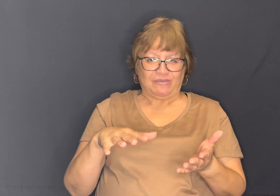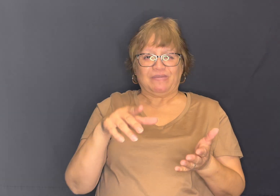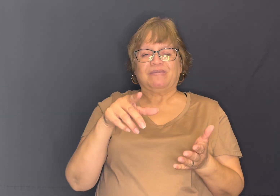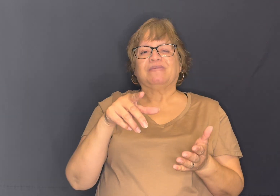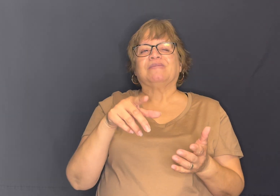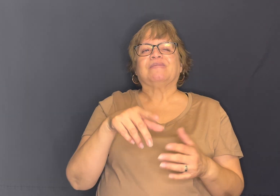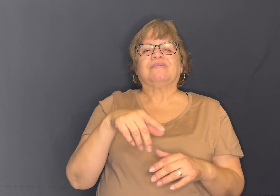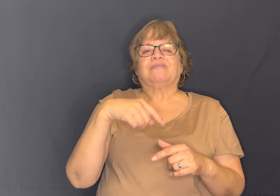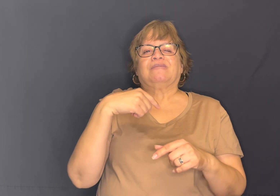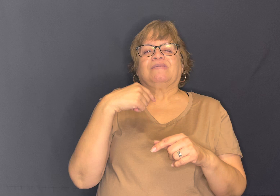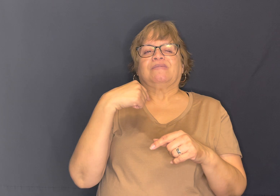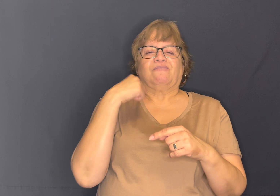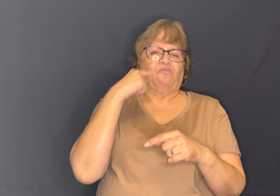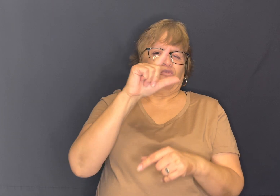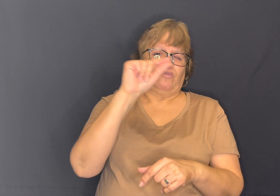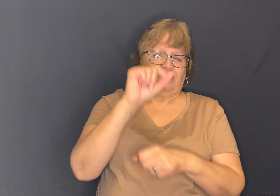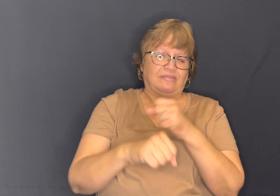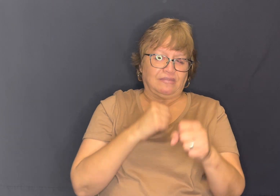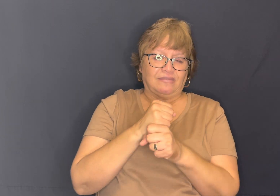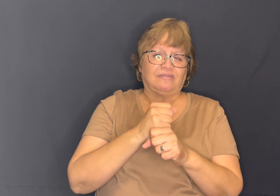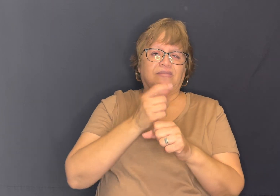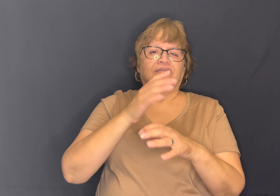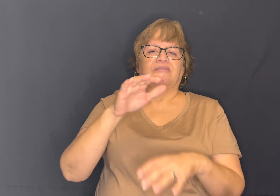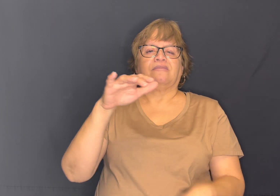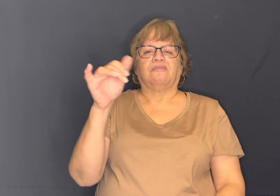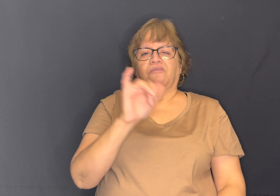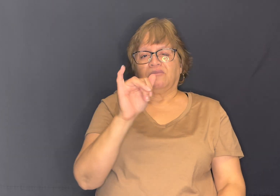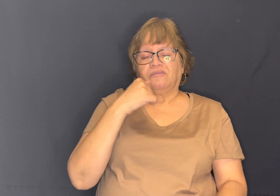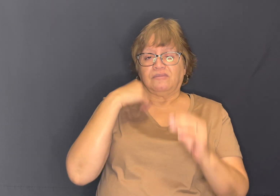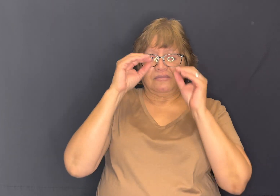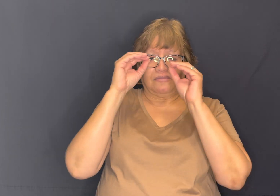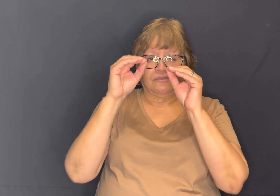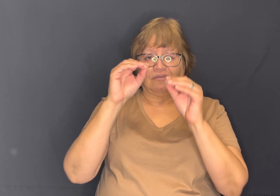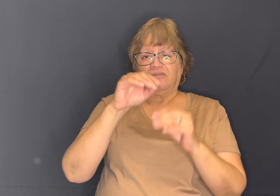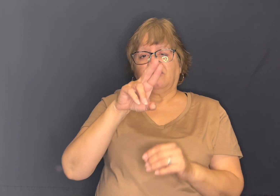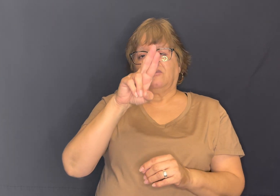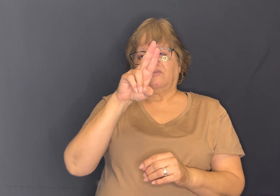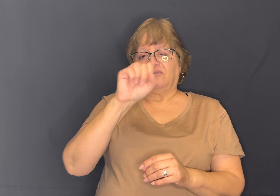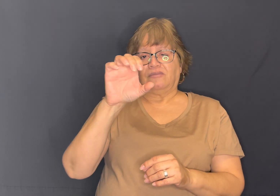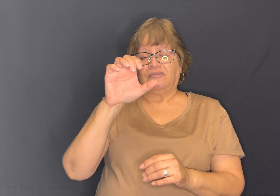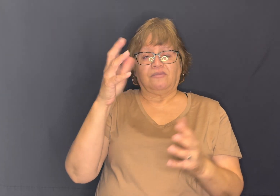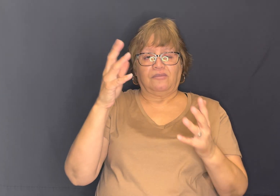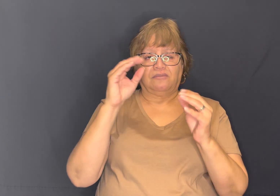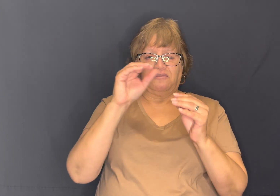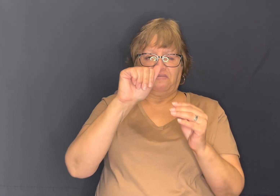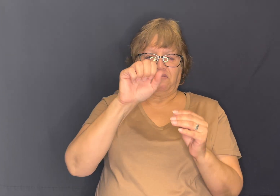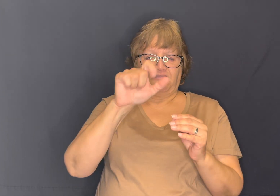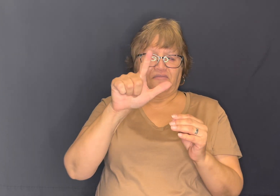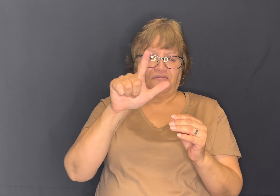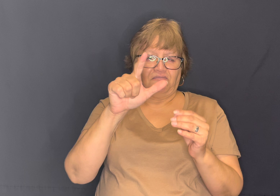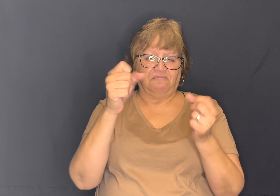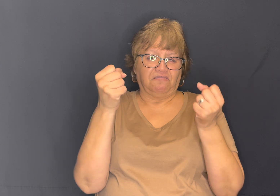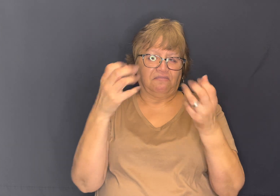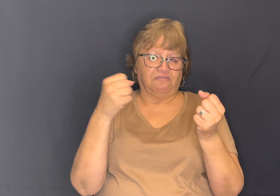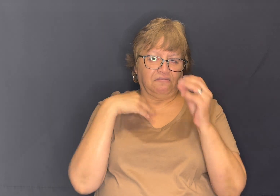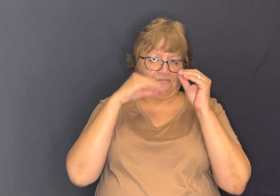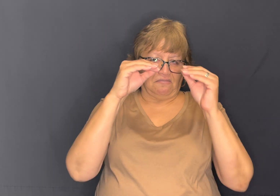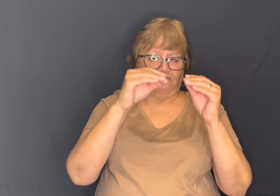I work with deaf students. I've been doing this for 20 years. I also teach at the University of